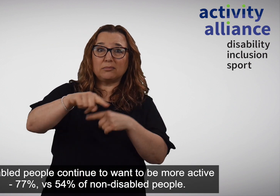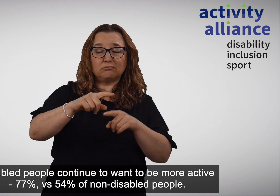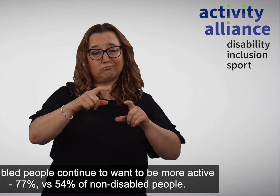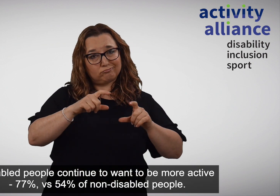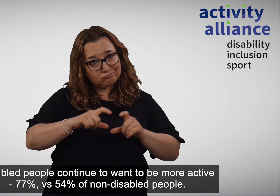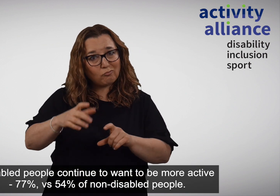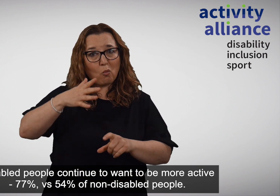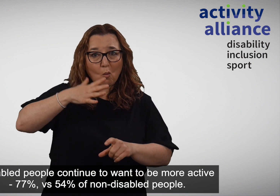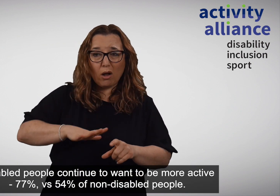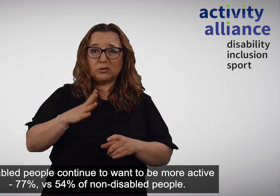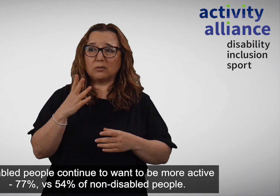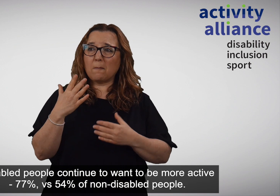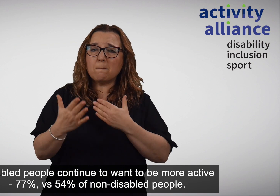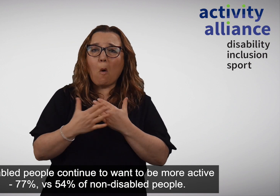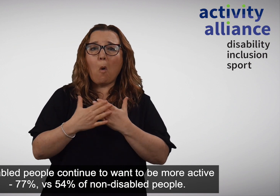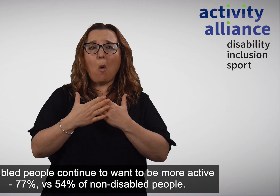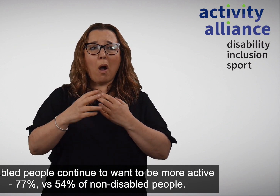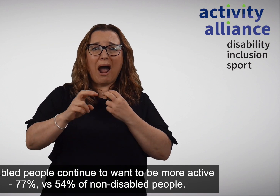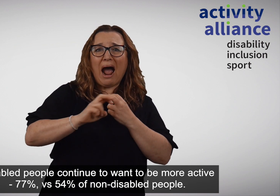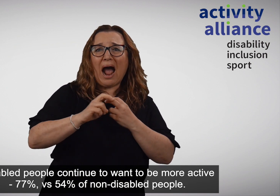Disabled people continue to want to be more active,